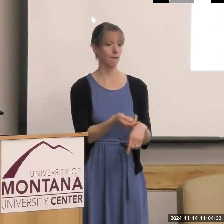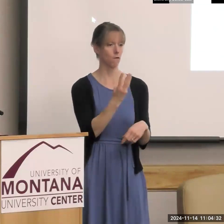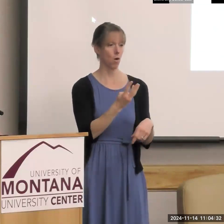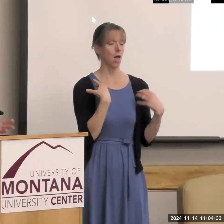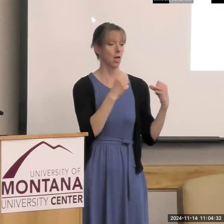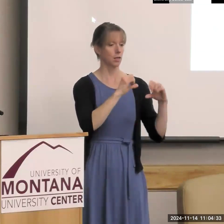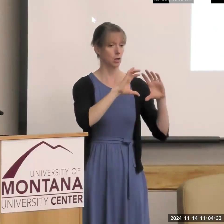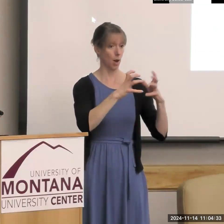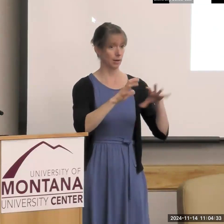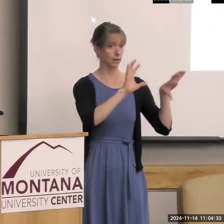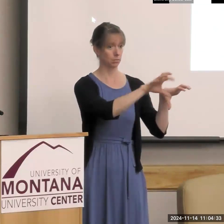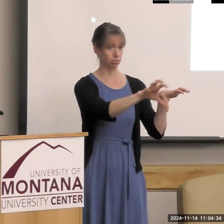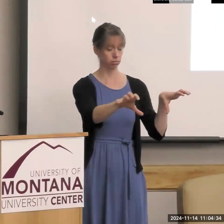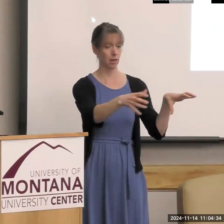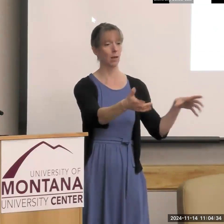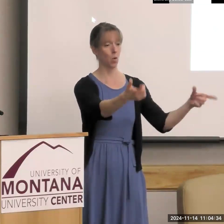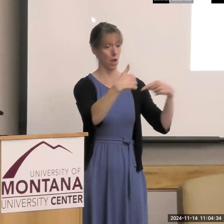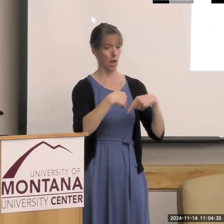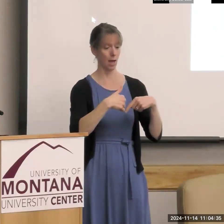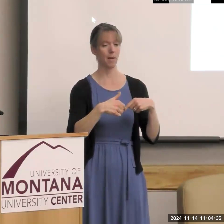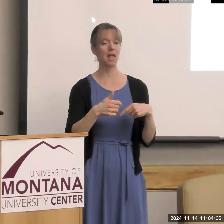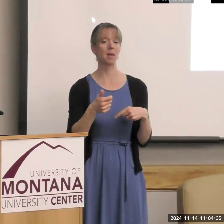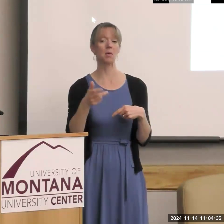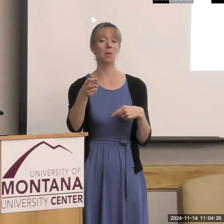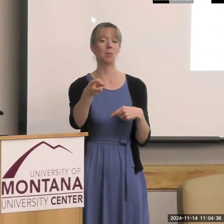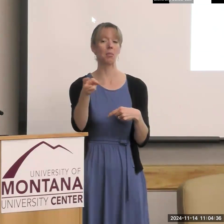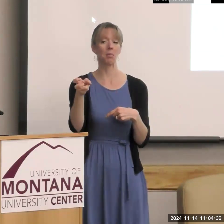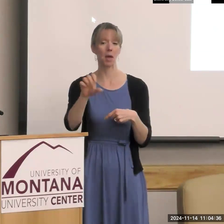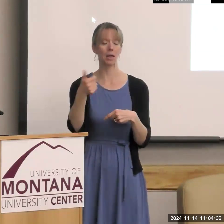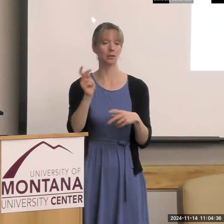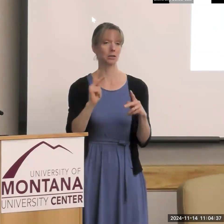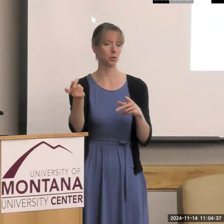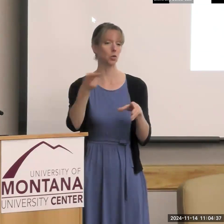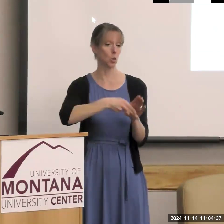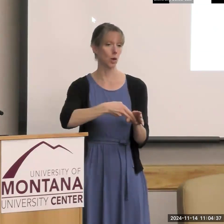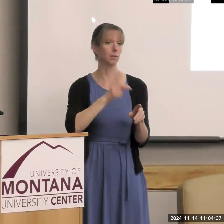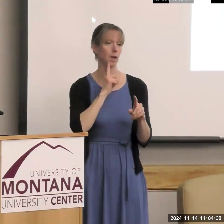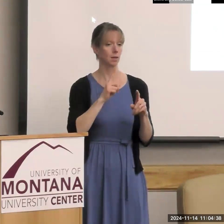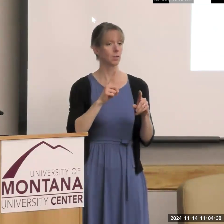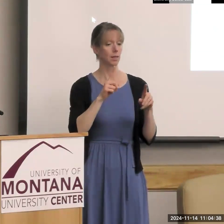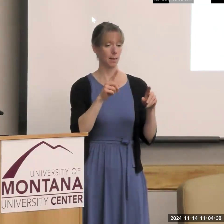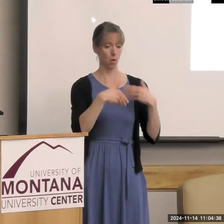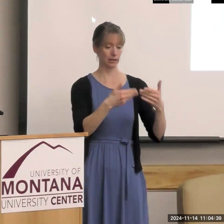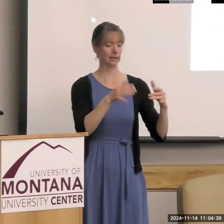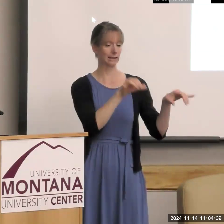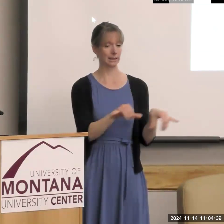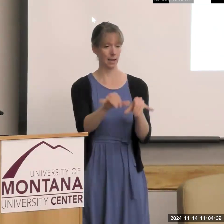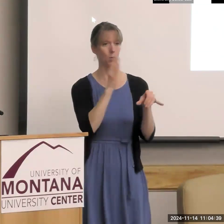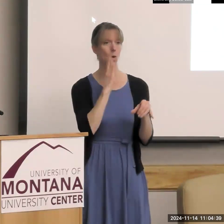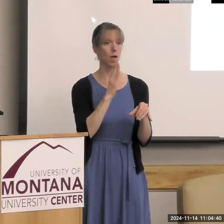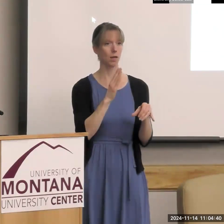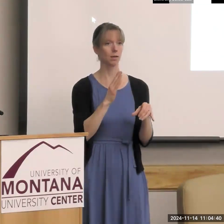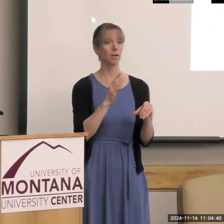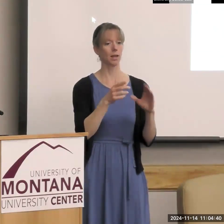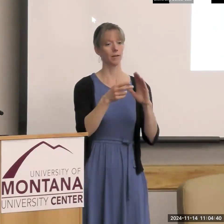and a couple that wanted that we might just sort of invite in anyway. Again, to go through that same process. They're going to identify strategies that